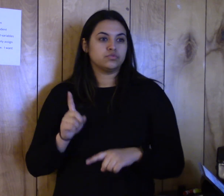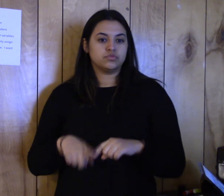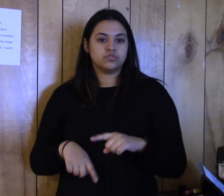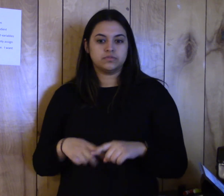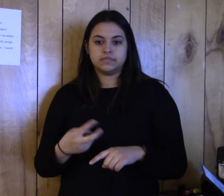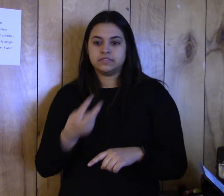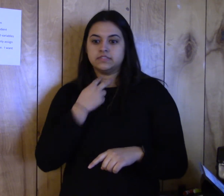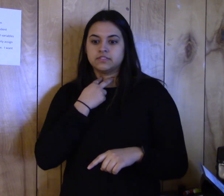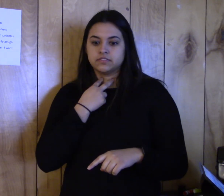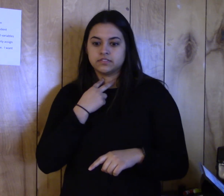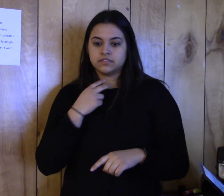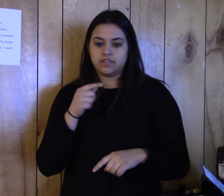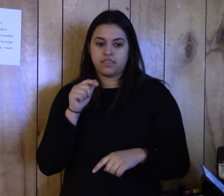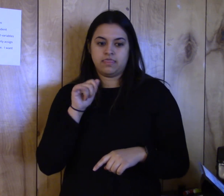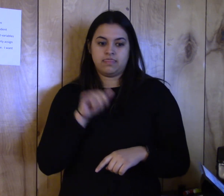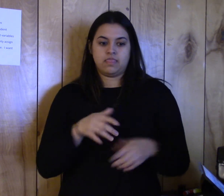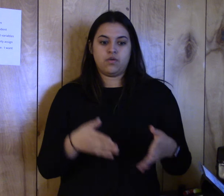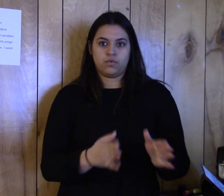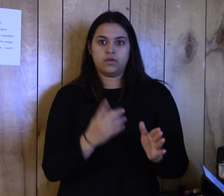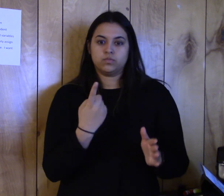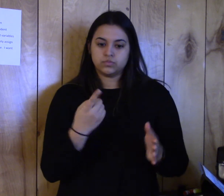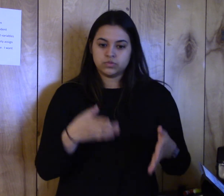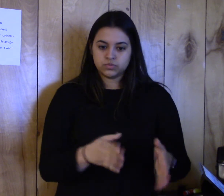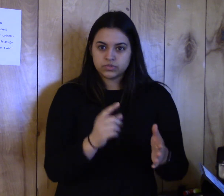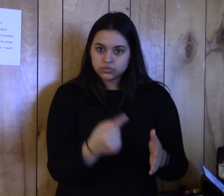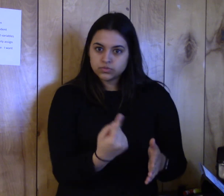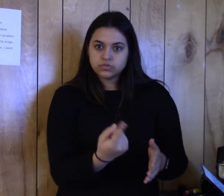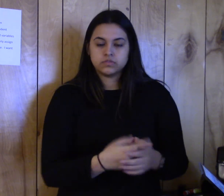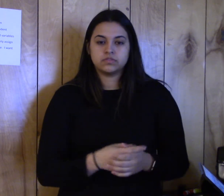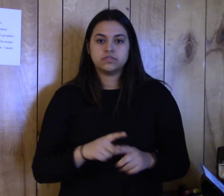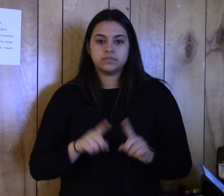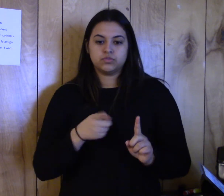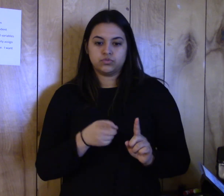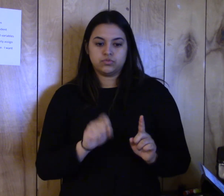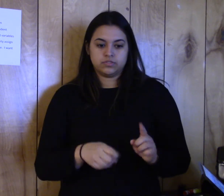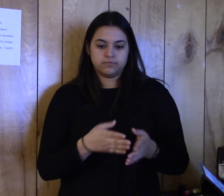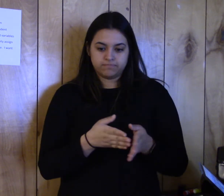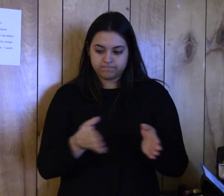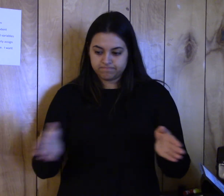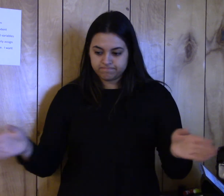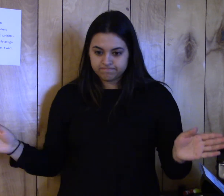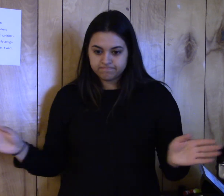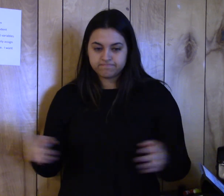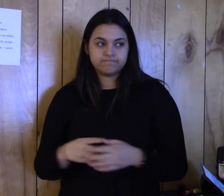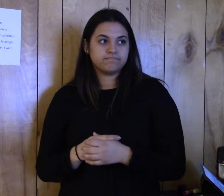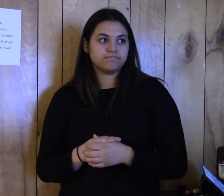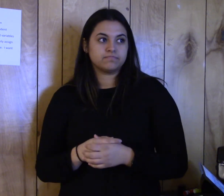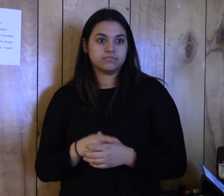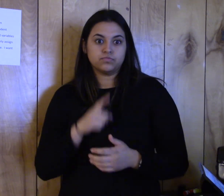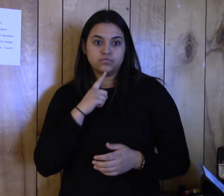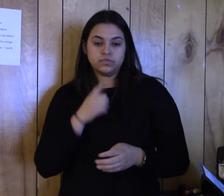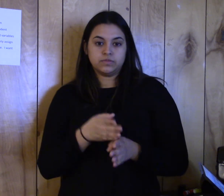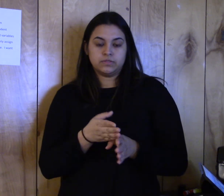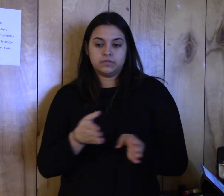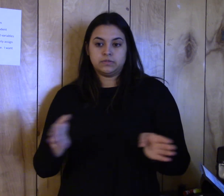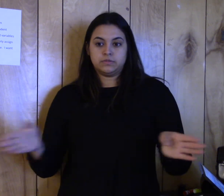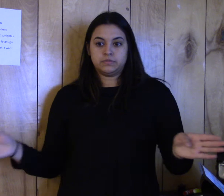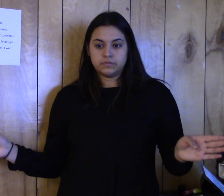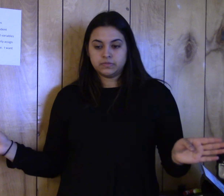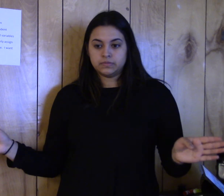say you're supposed to do it. You can cover all kinds of stuff with this one. It's broad enough, it's all over the place, and